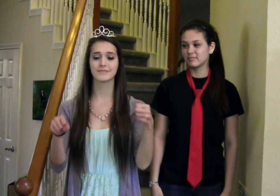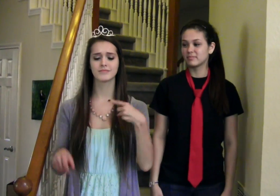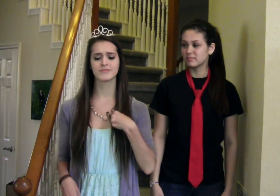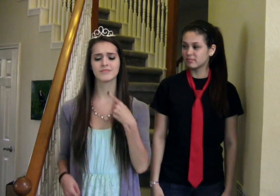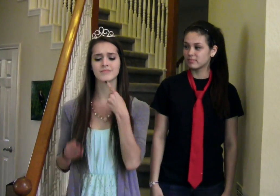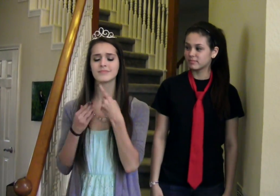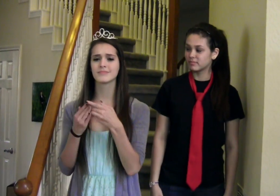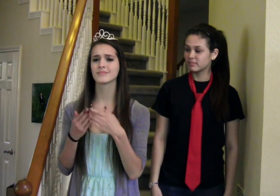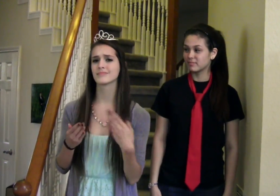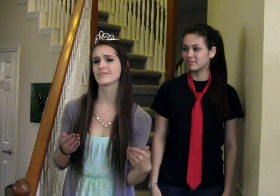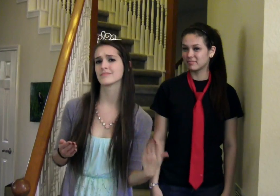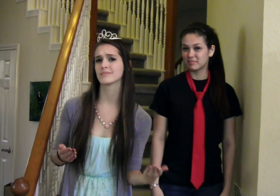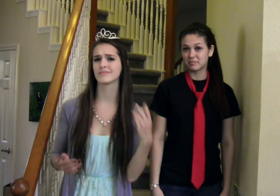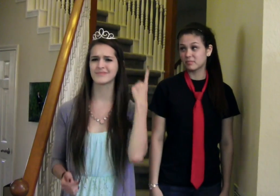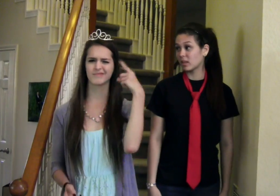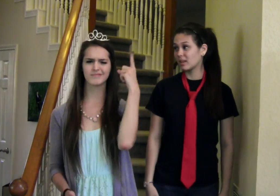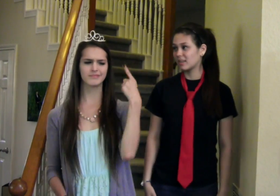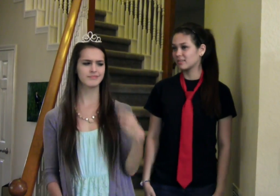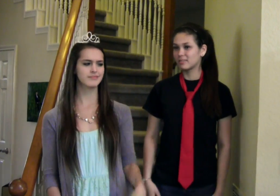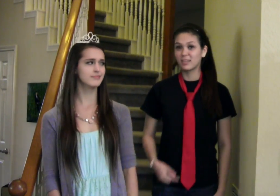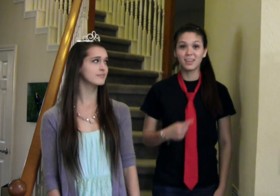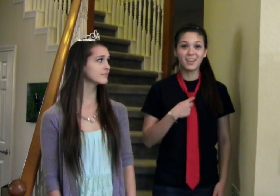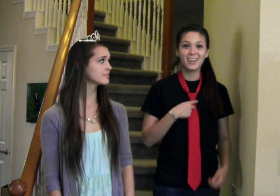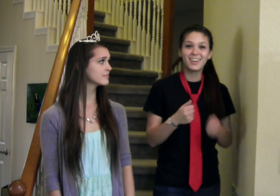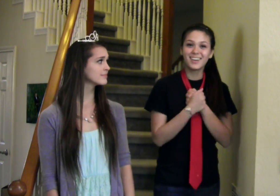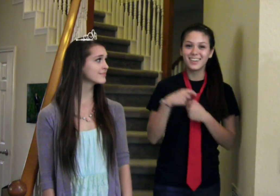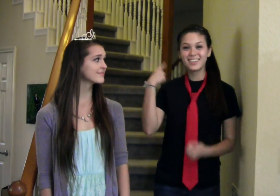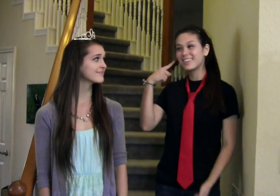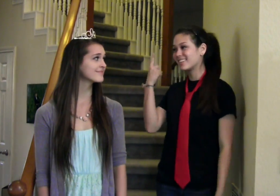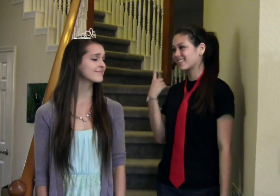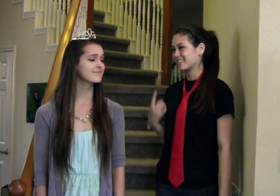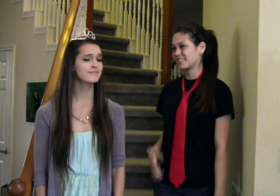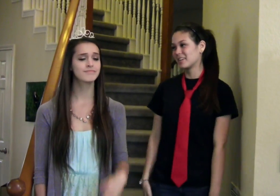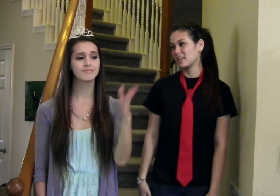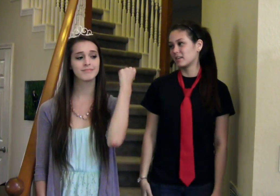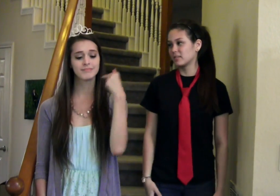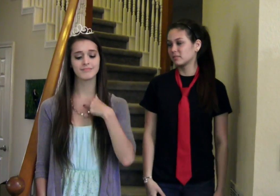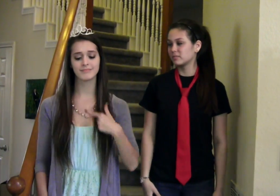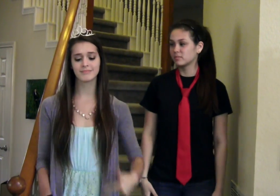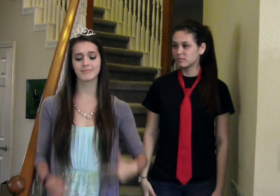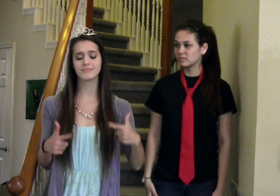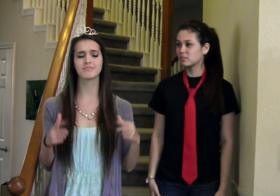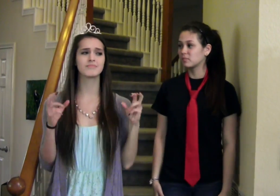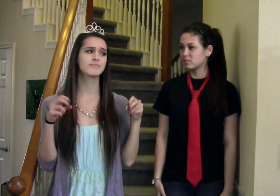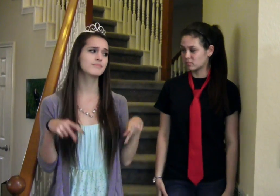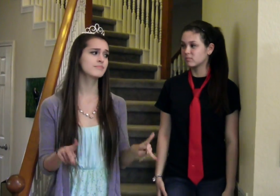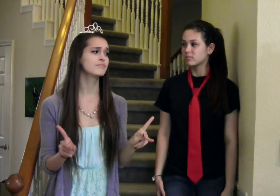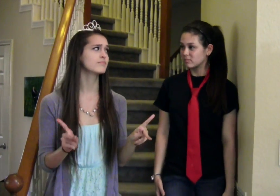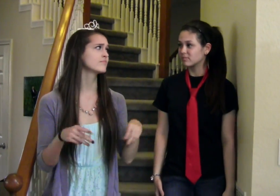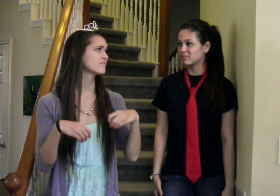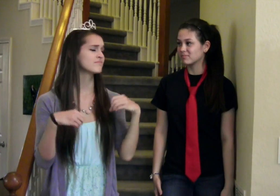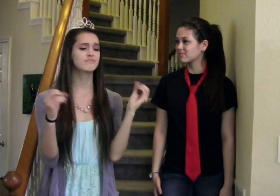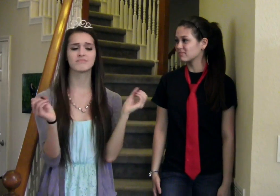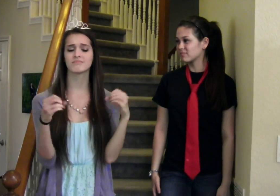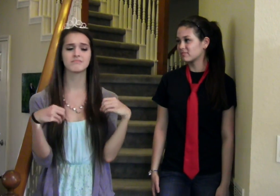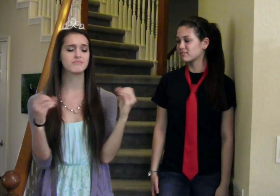Okay, can I just say something crazy? I love crazy. All my life has been a series of doors in